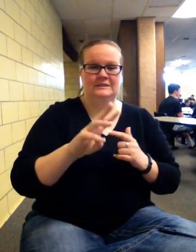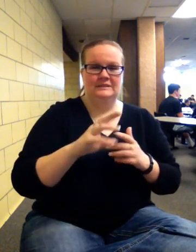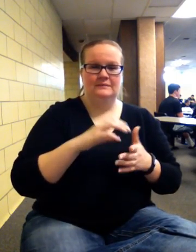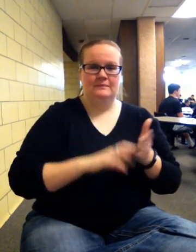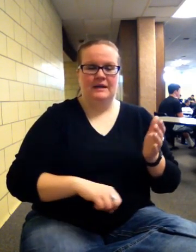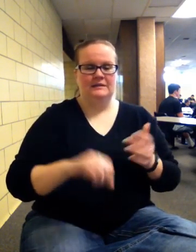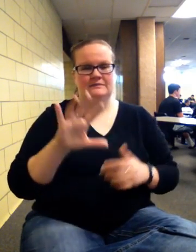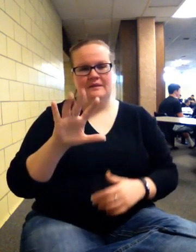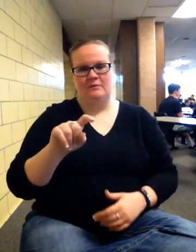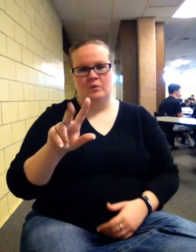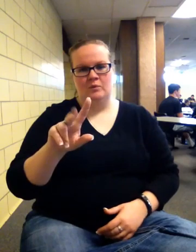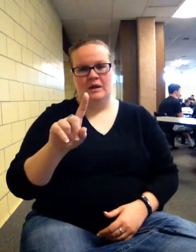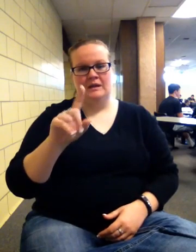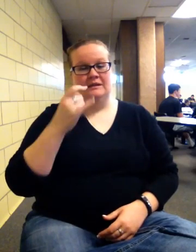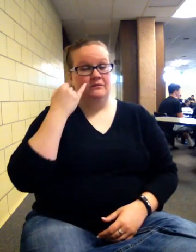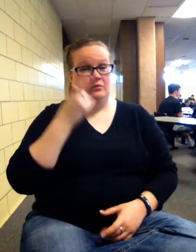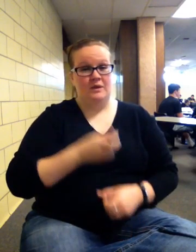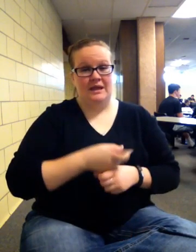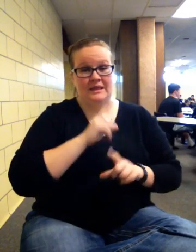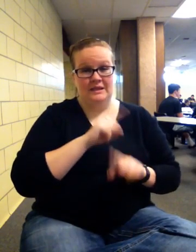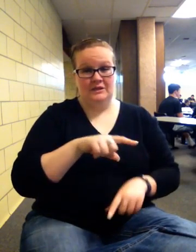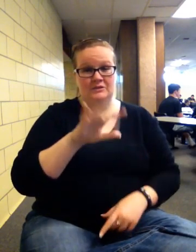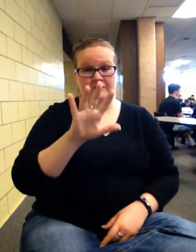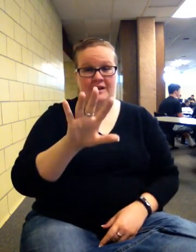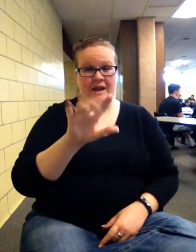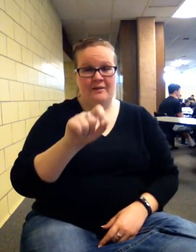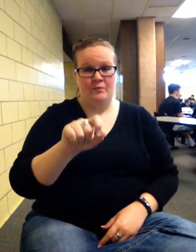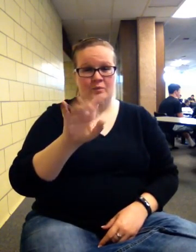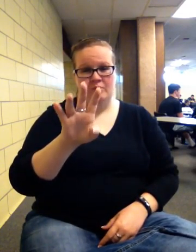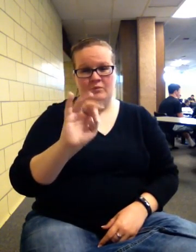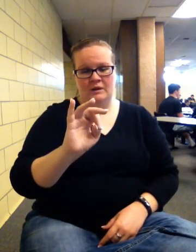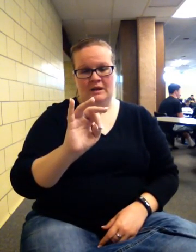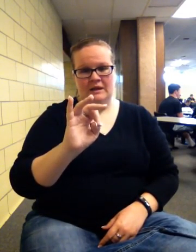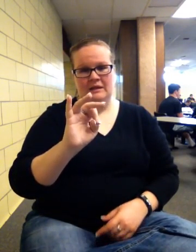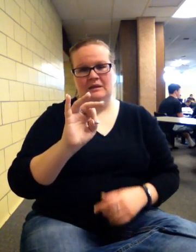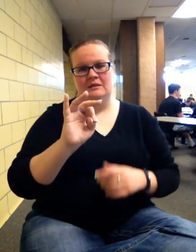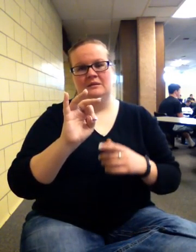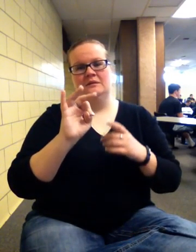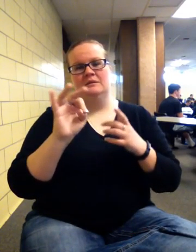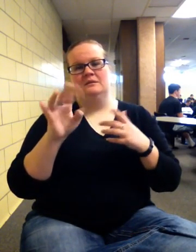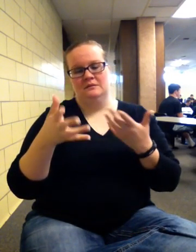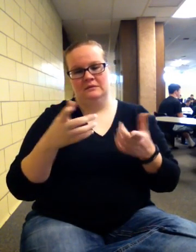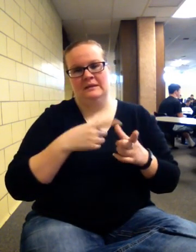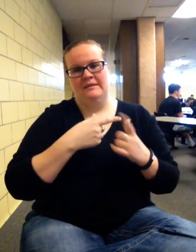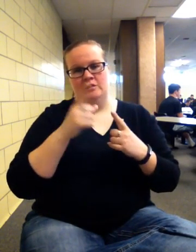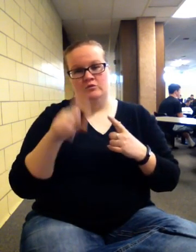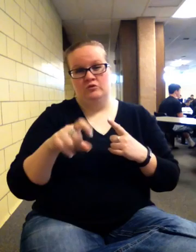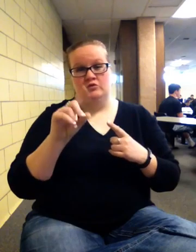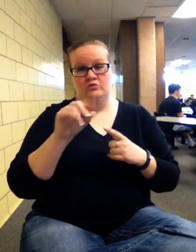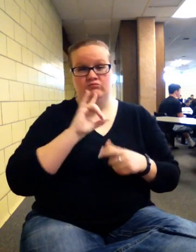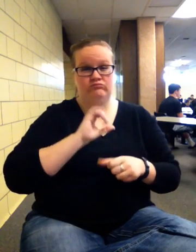So if you got the answer, 5.49, then you should do a reality check because